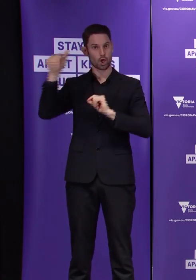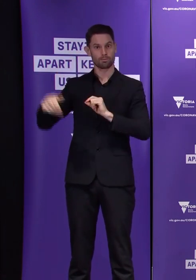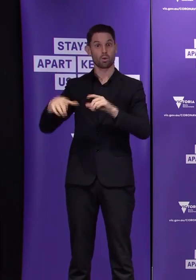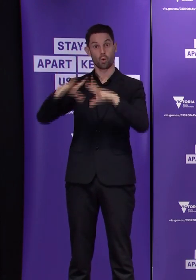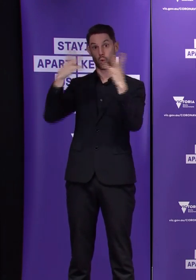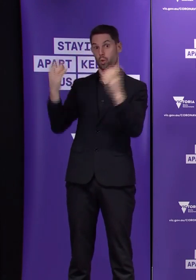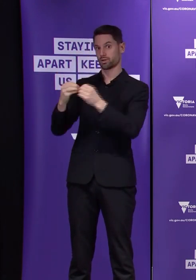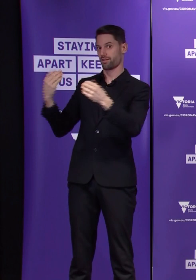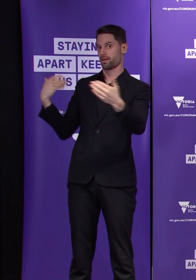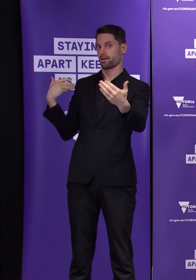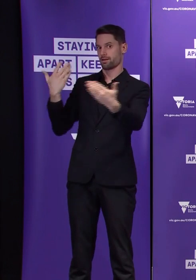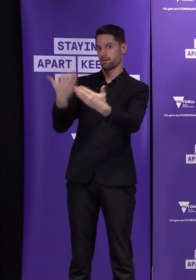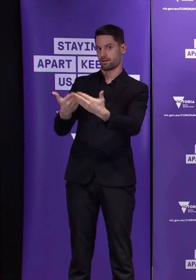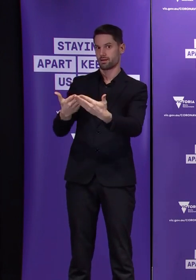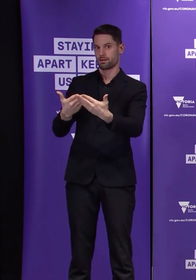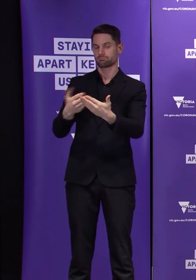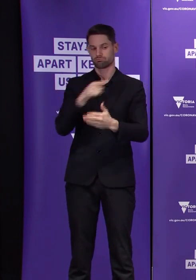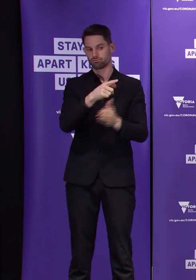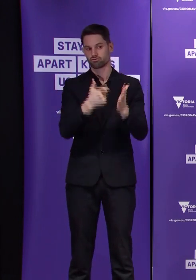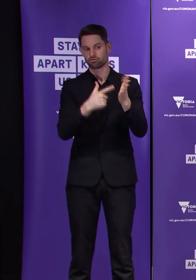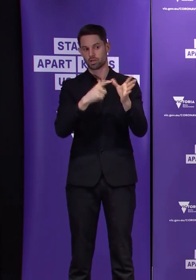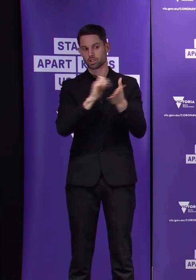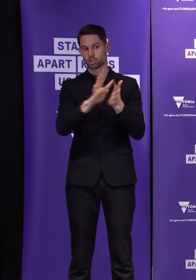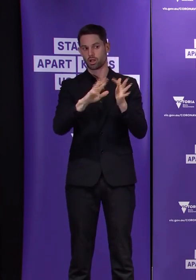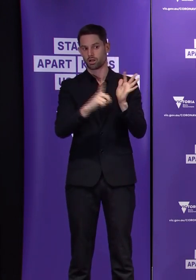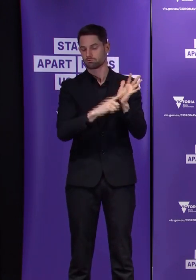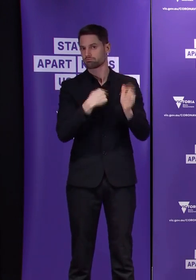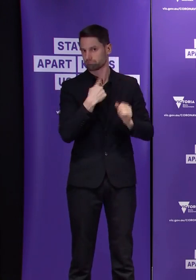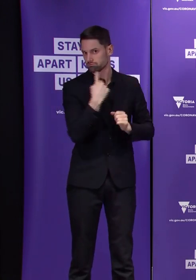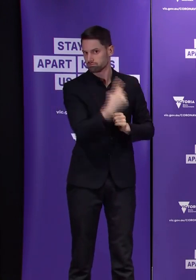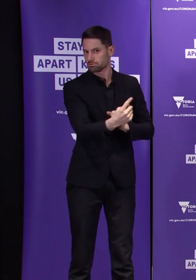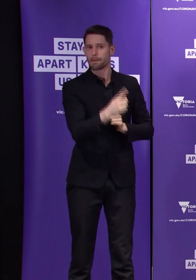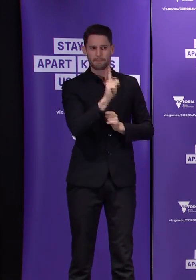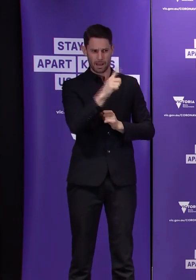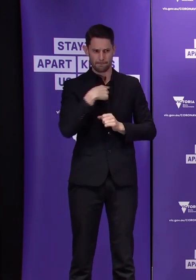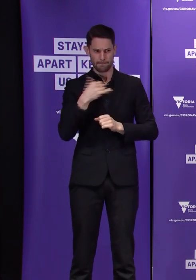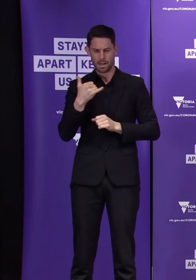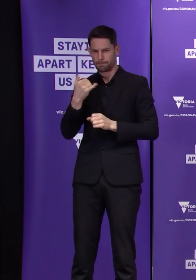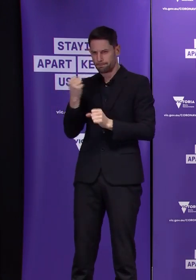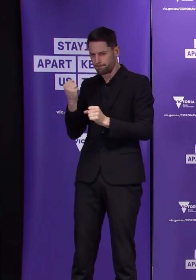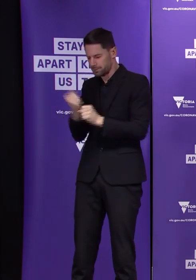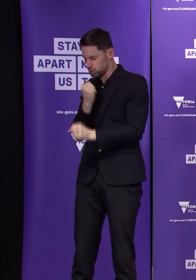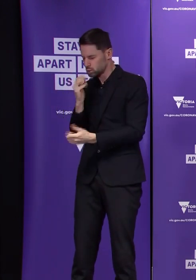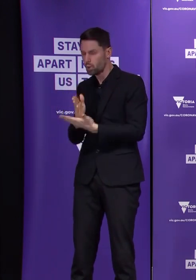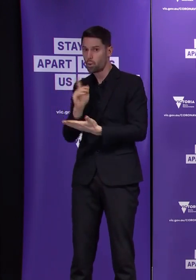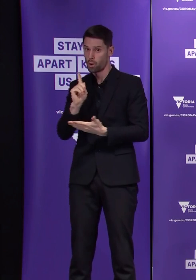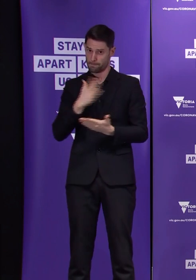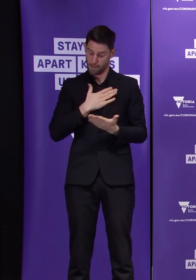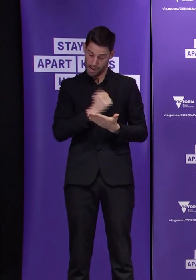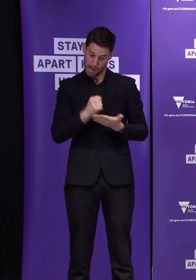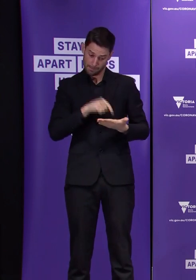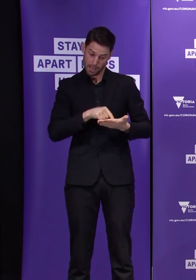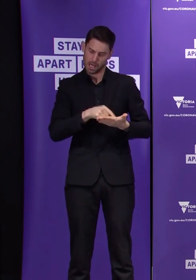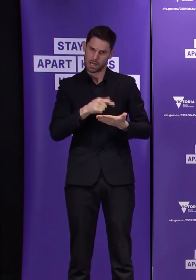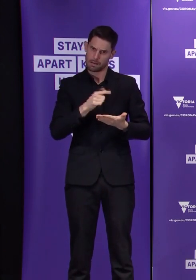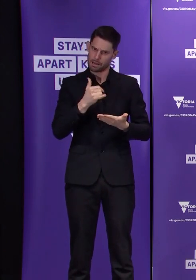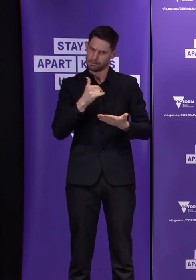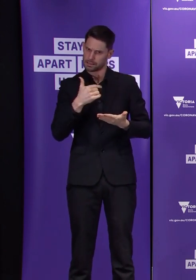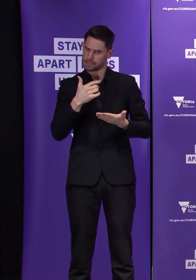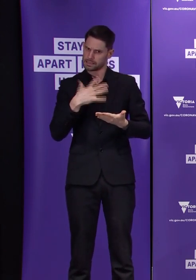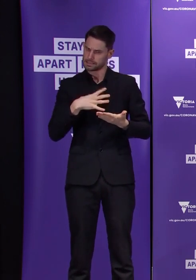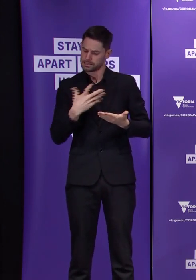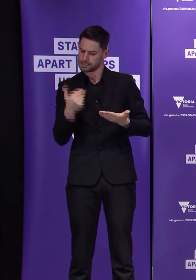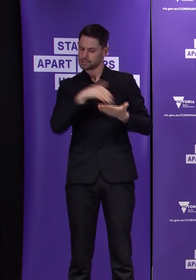Rachel, but I might double confirm that for you. That's the number, but I'm not sure whether that's been